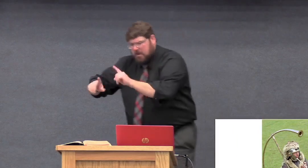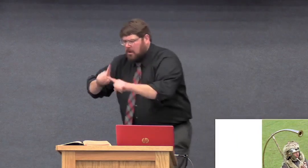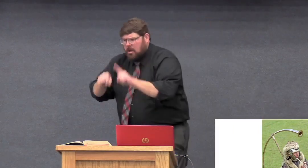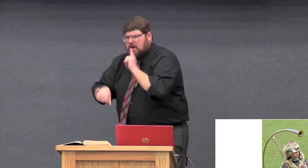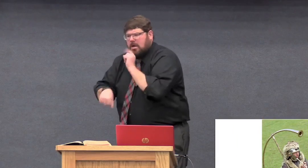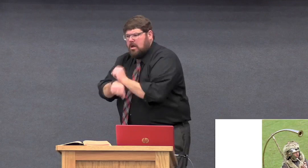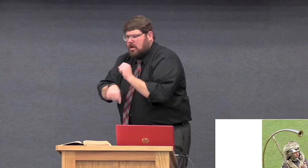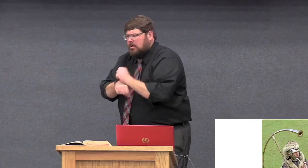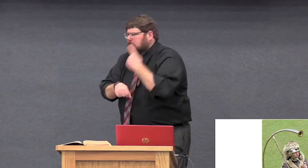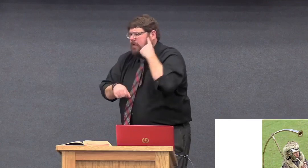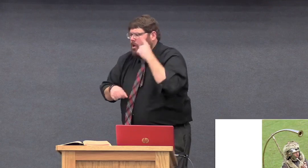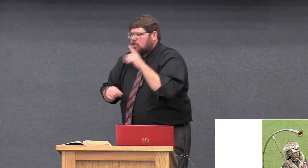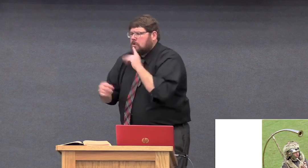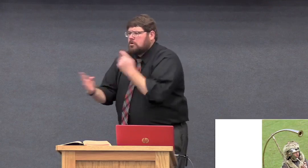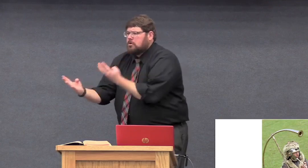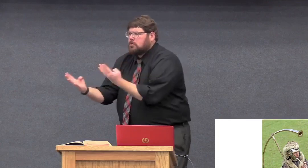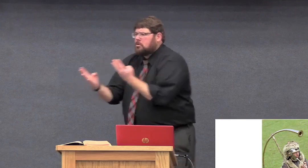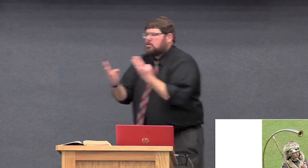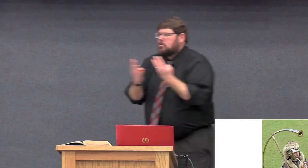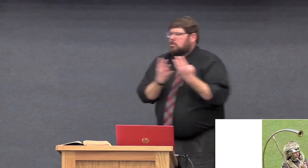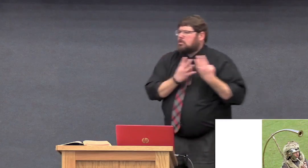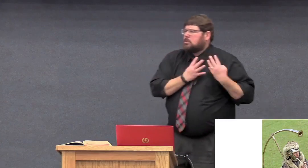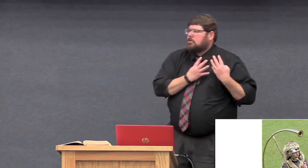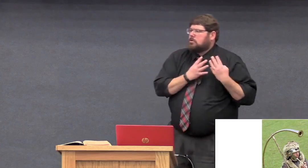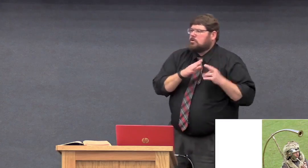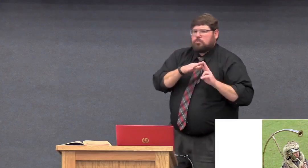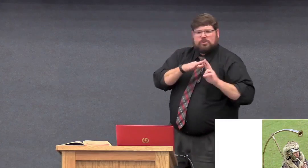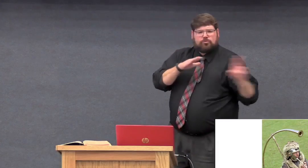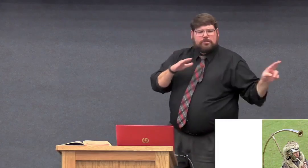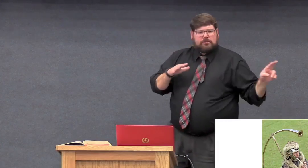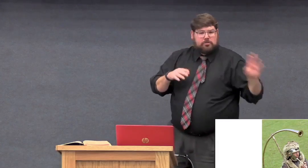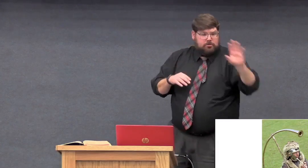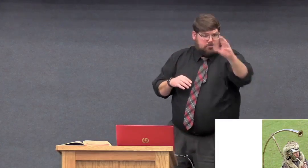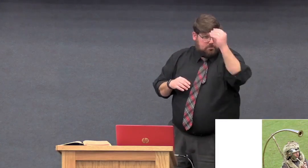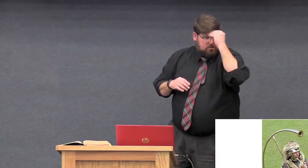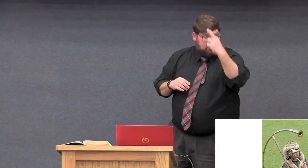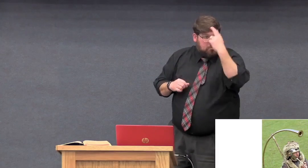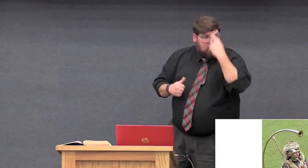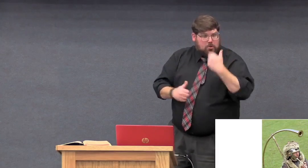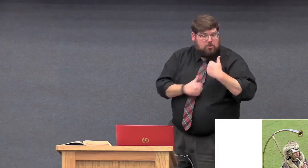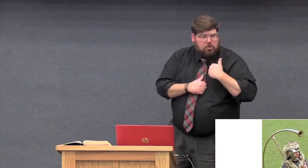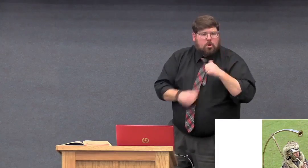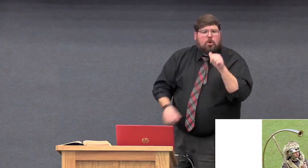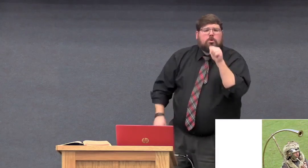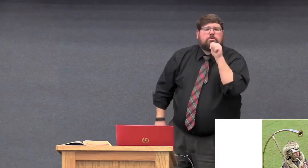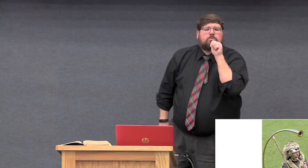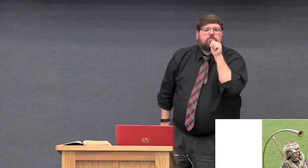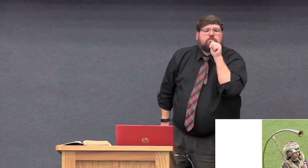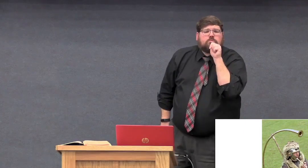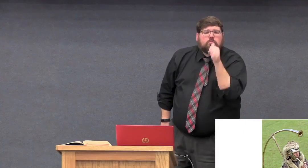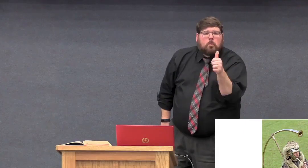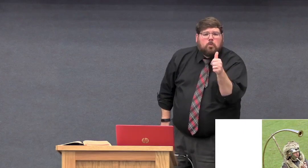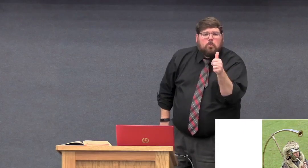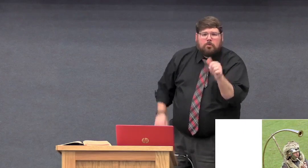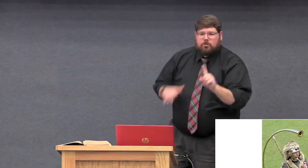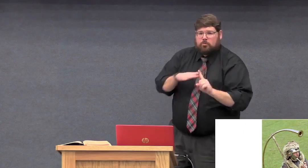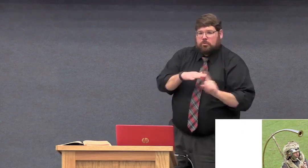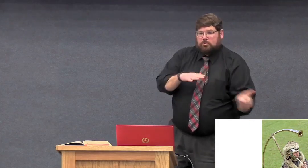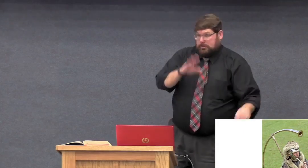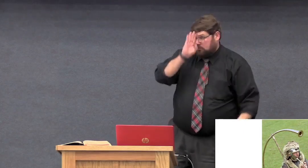told them what to do. If he said it different and told them to retreat when they were supposed to attack, you know, the Romans did